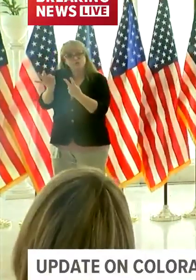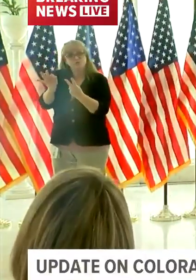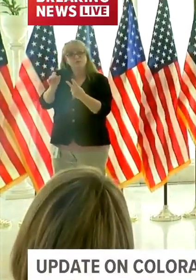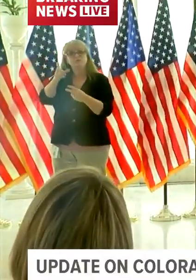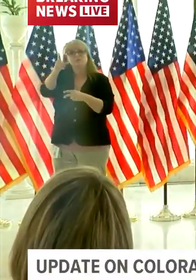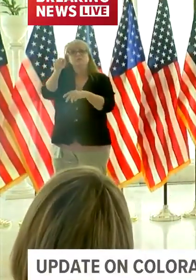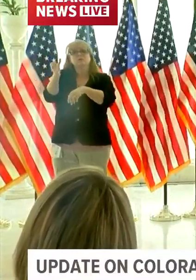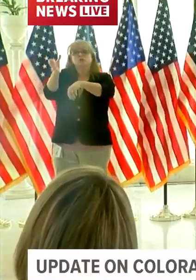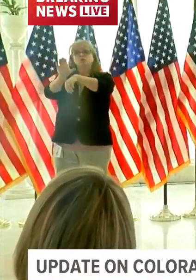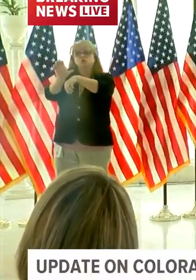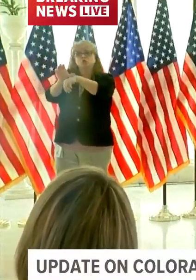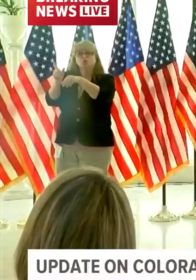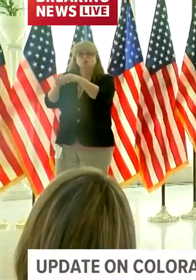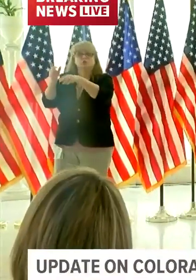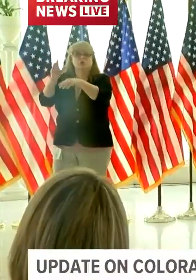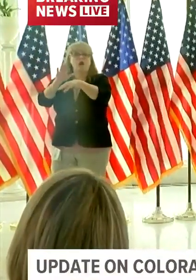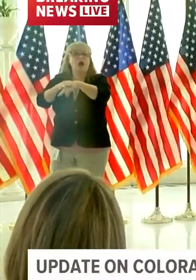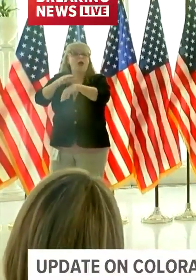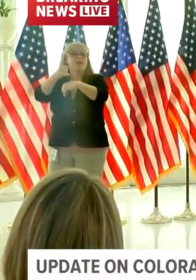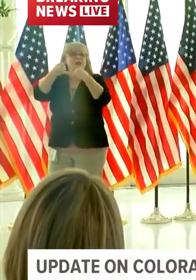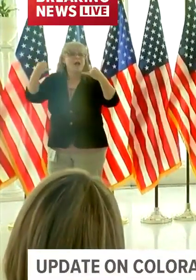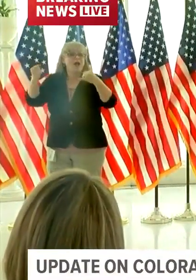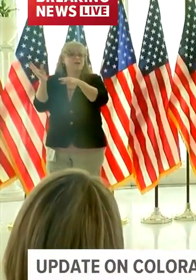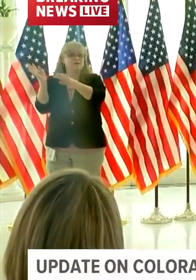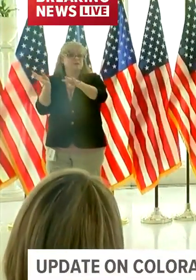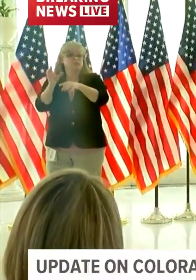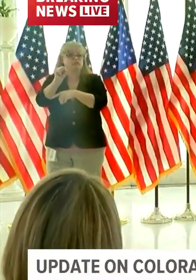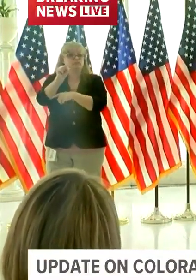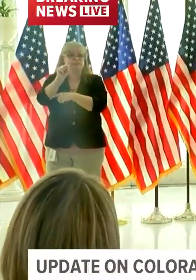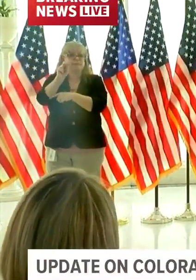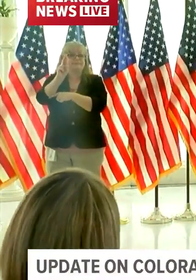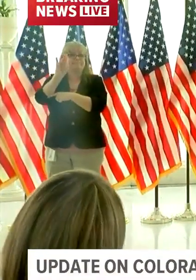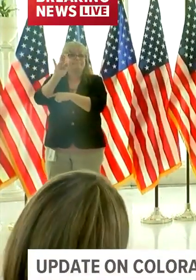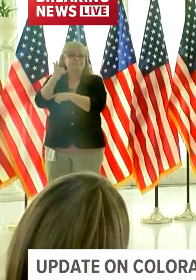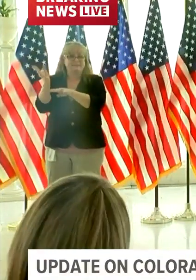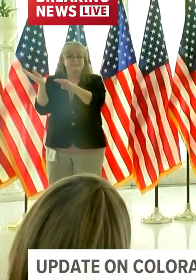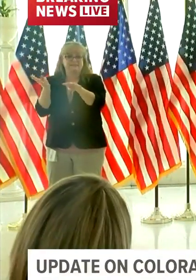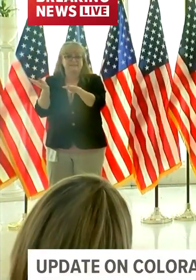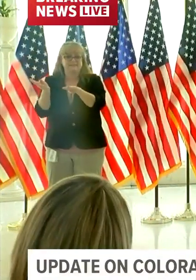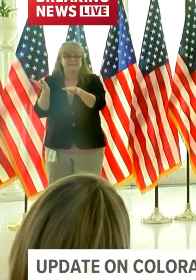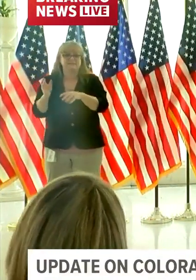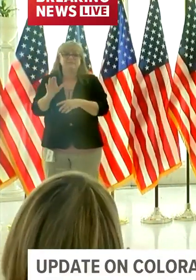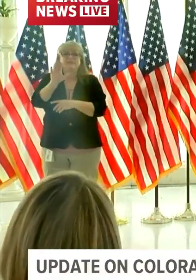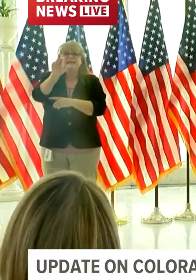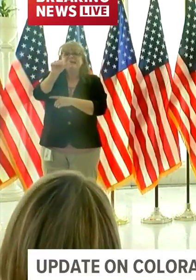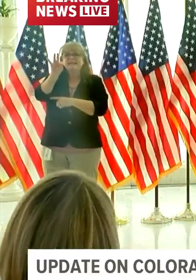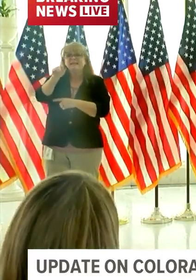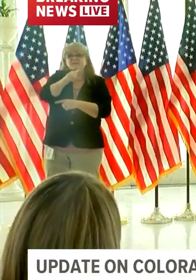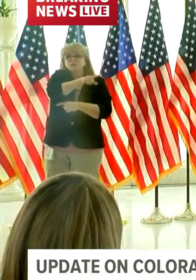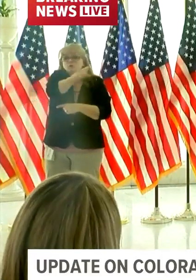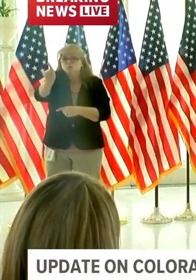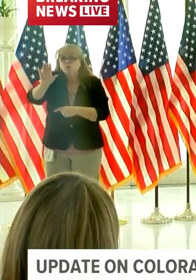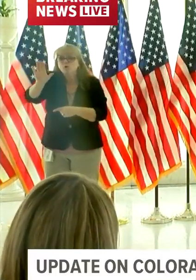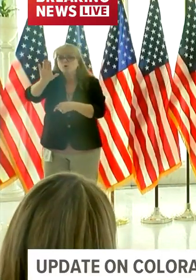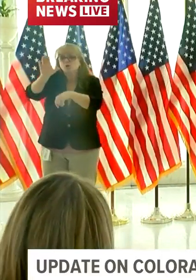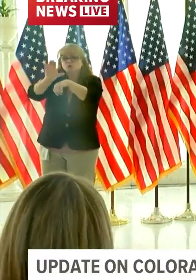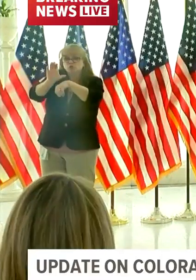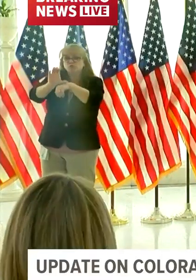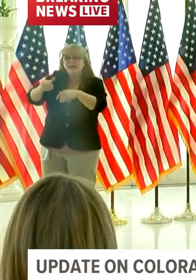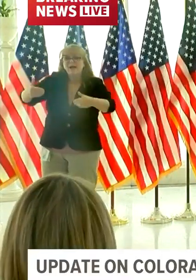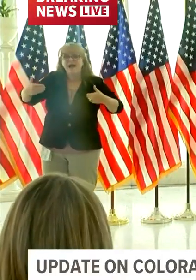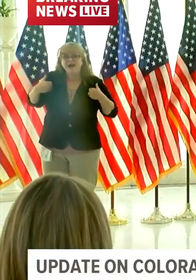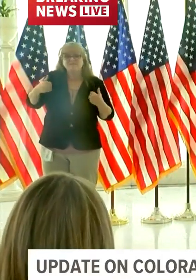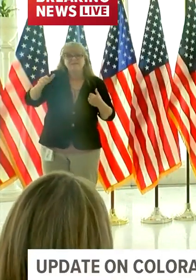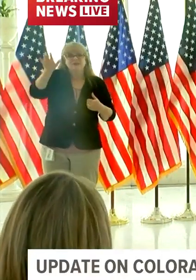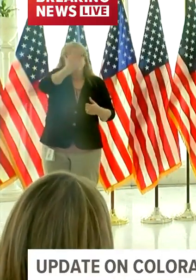means, if your production normally has 12 or 15 people, you need to have less if you can. And I know there's a camera person, an audio person.